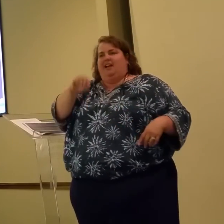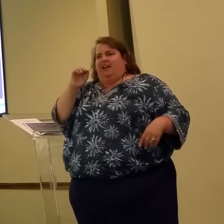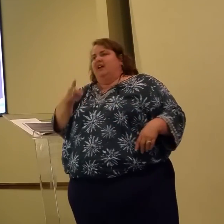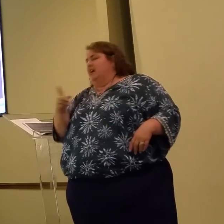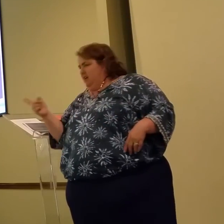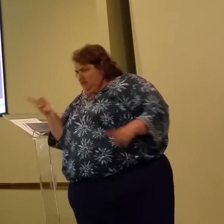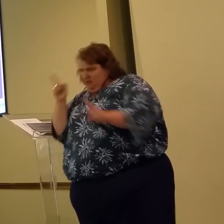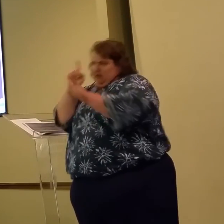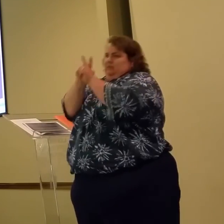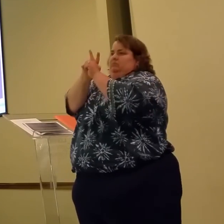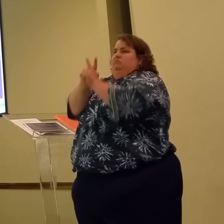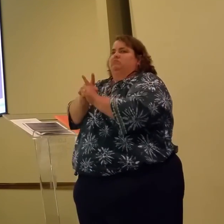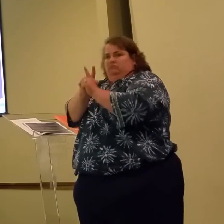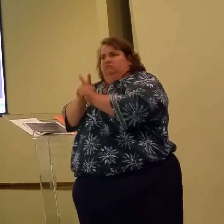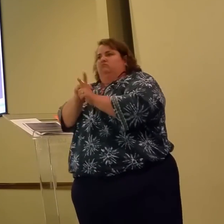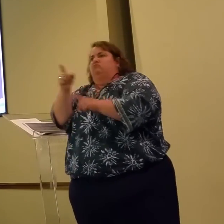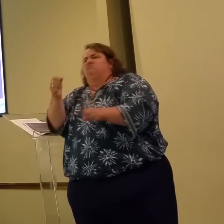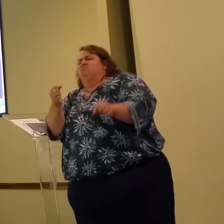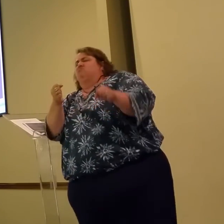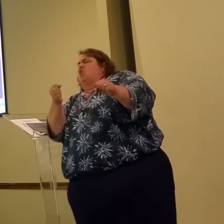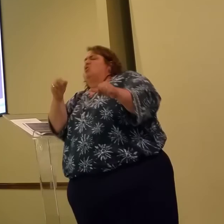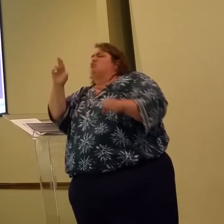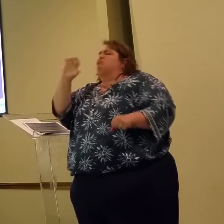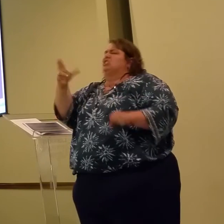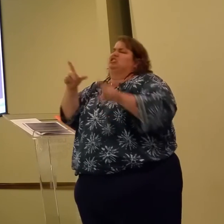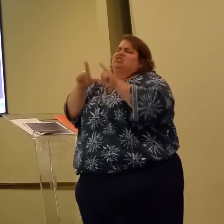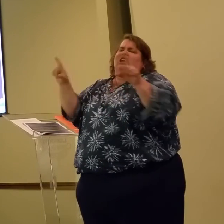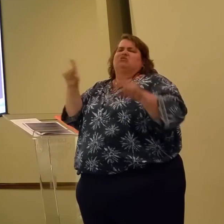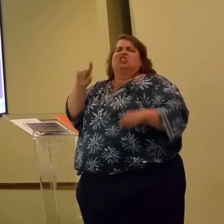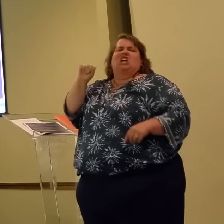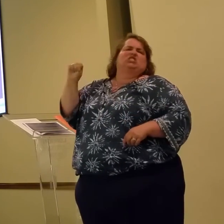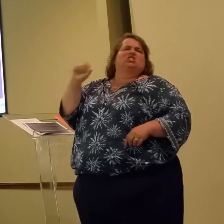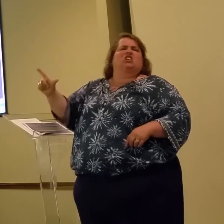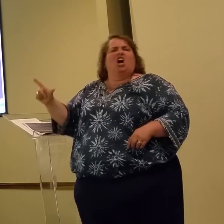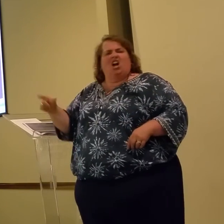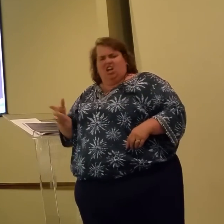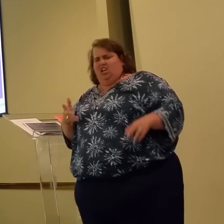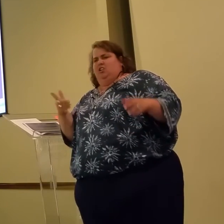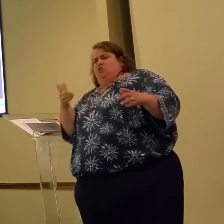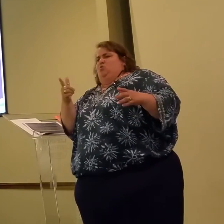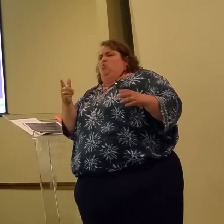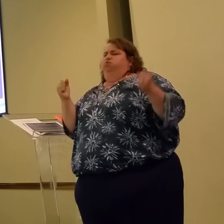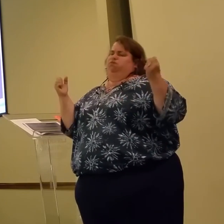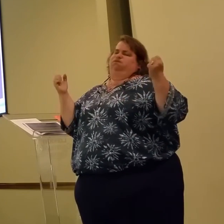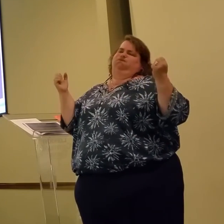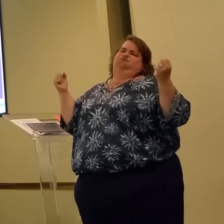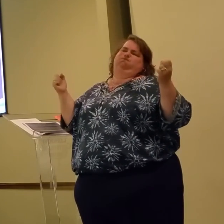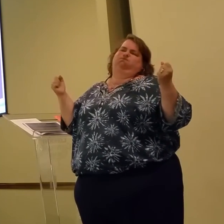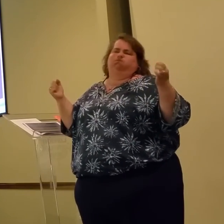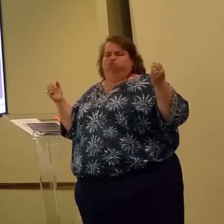area. And they may meet the person and they find this rich language ASL deaf